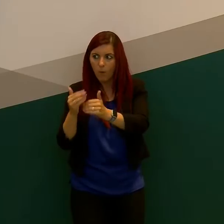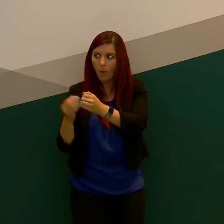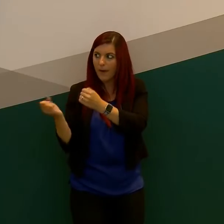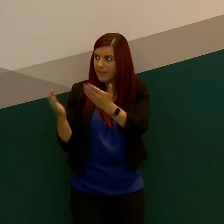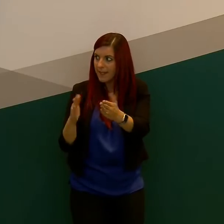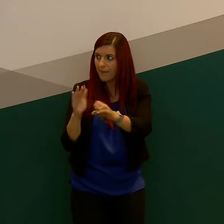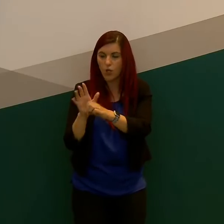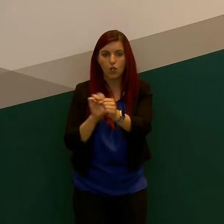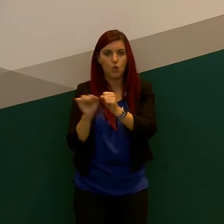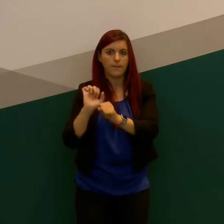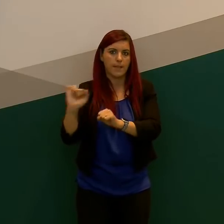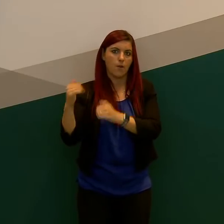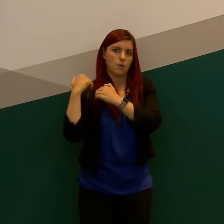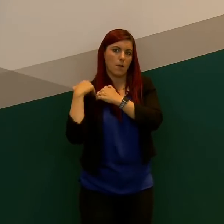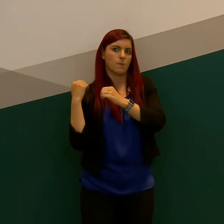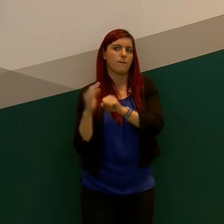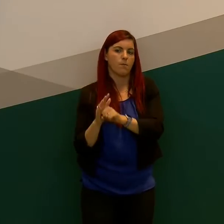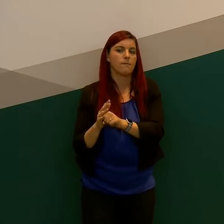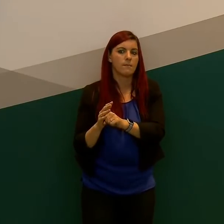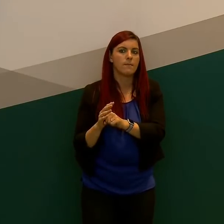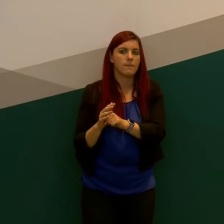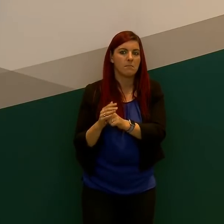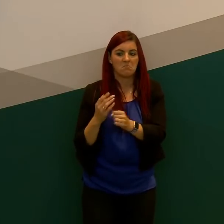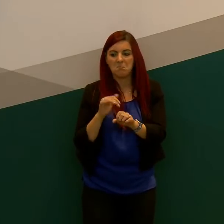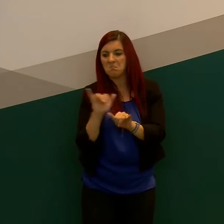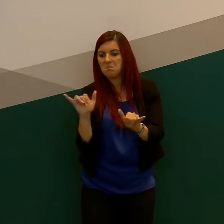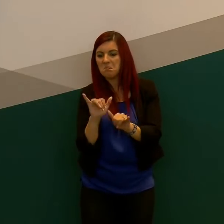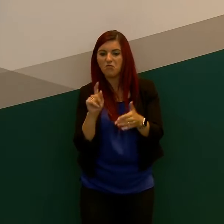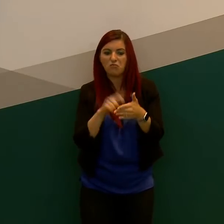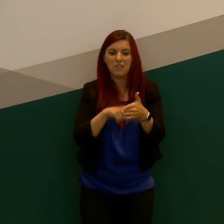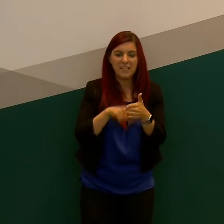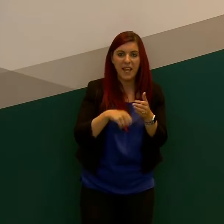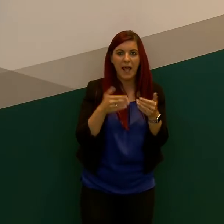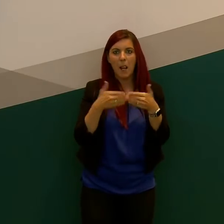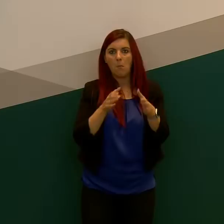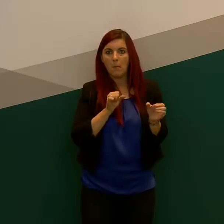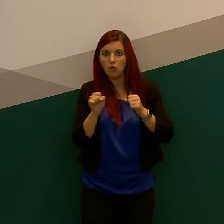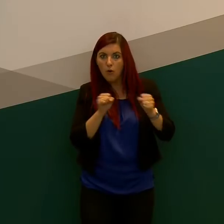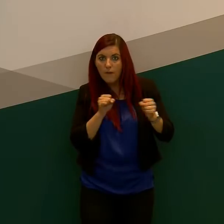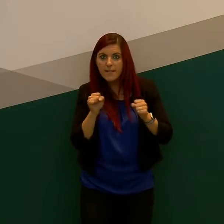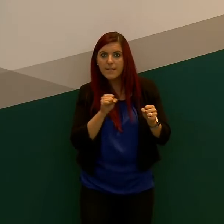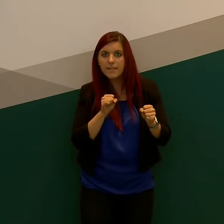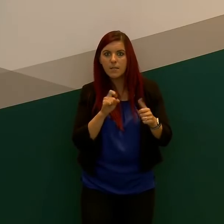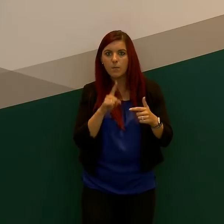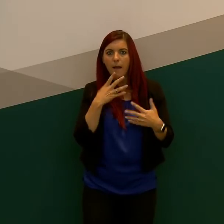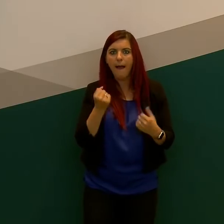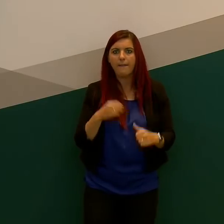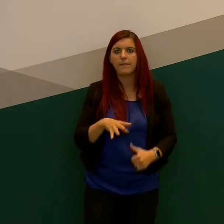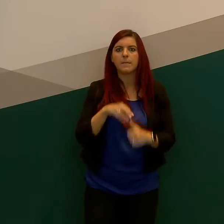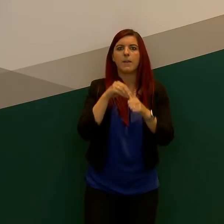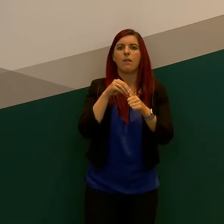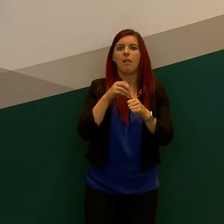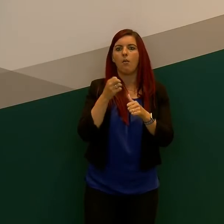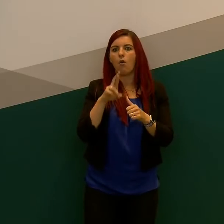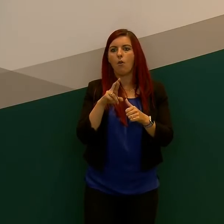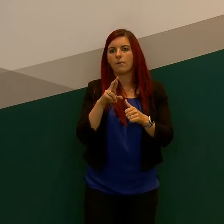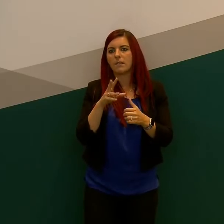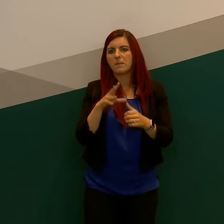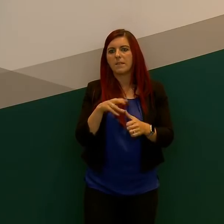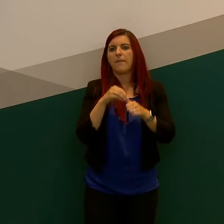whatever service they're responsible for, be it retail, be it a public service, or whatever it may be, and that there are special or